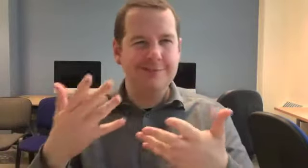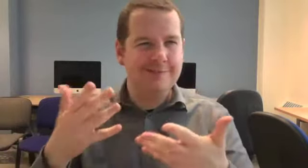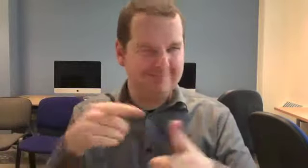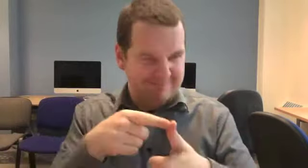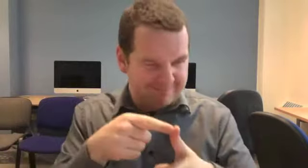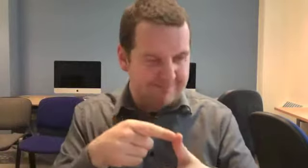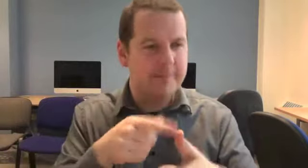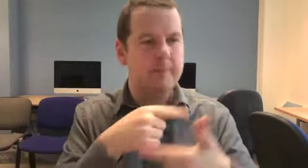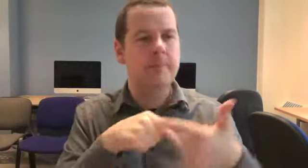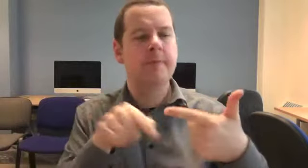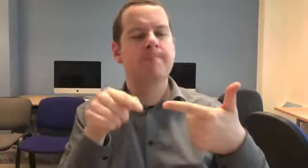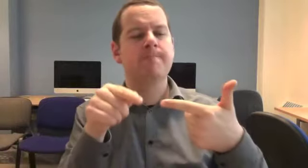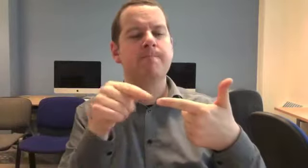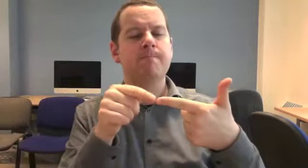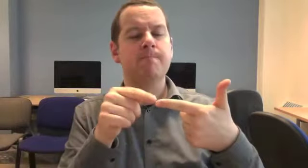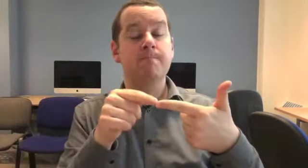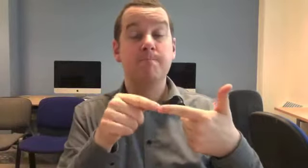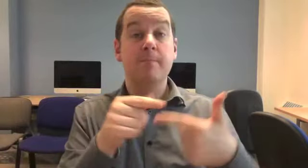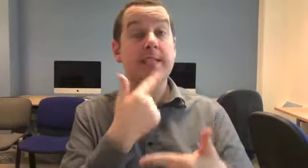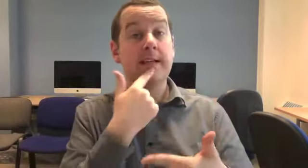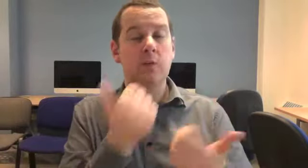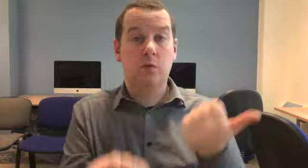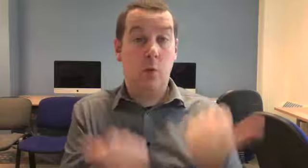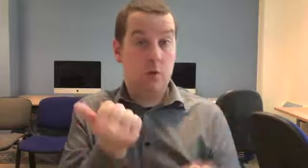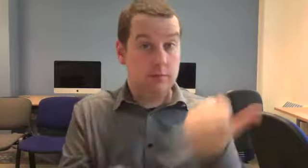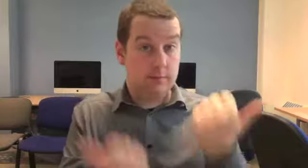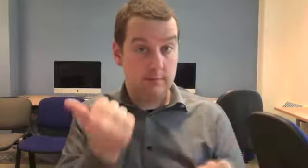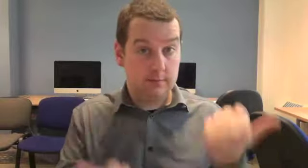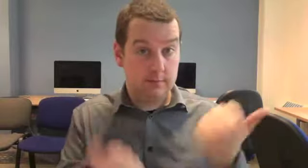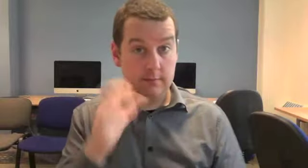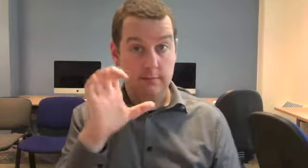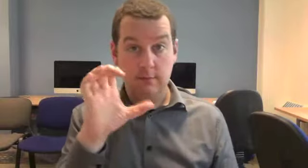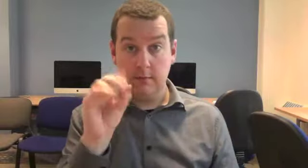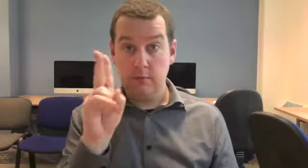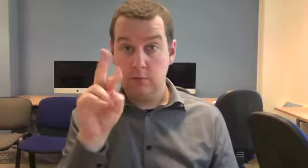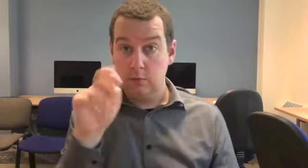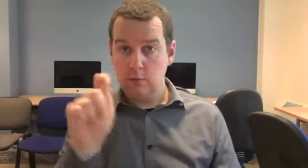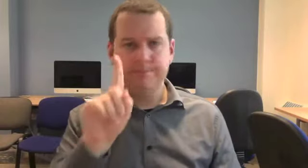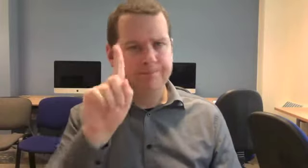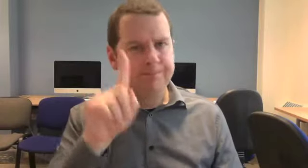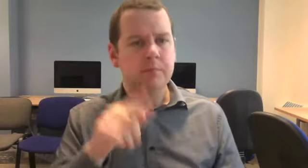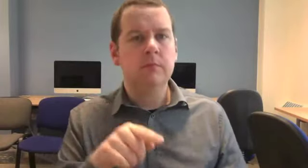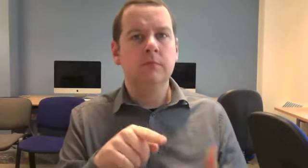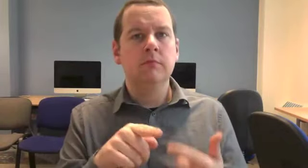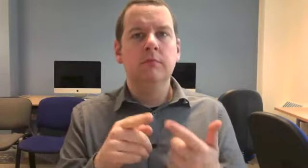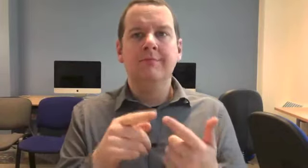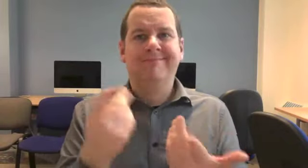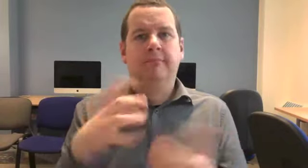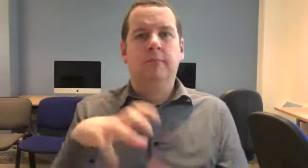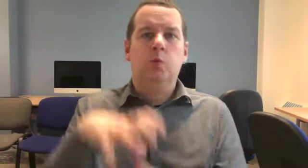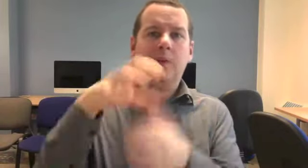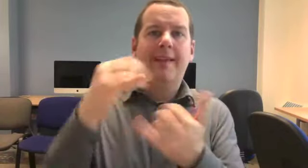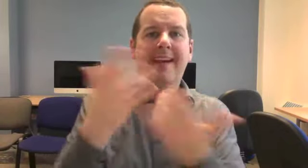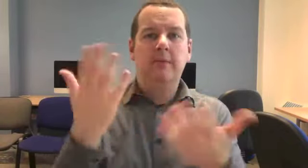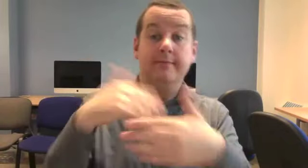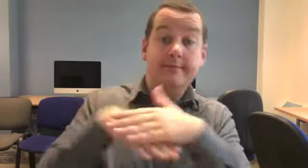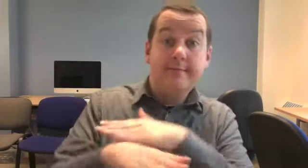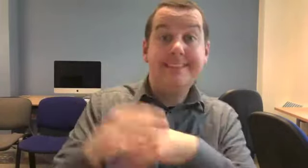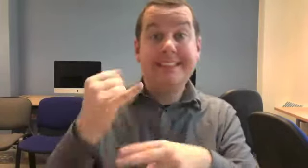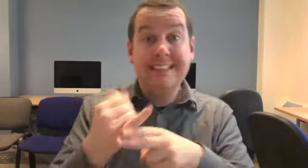residential institutions. The second category I'm going to be looking at is the courts. And I suppose they're